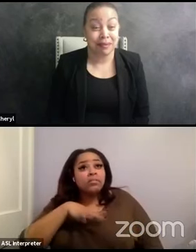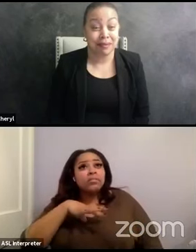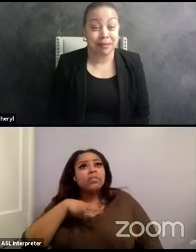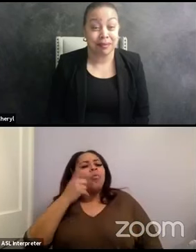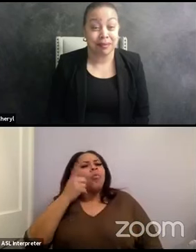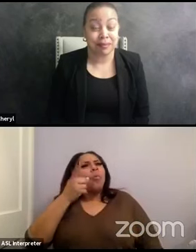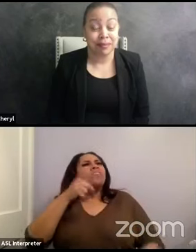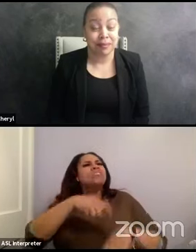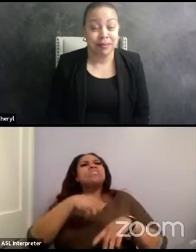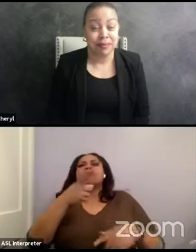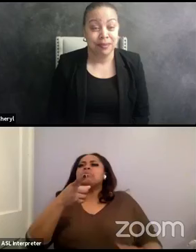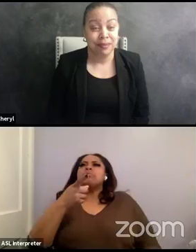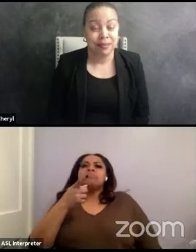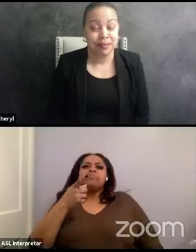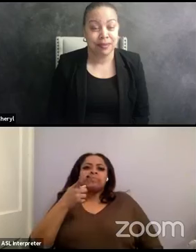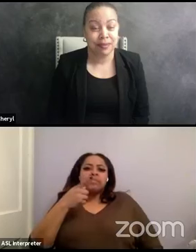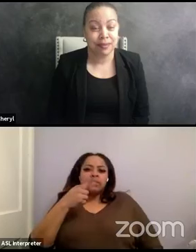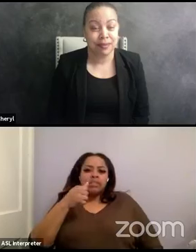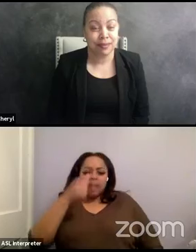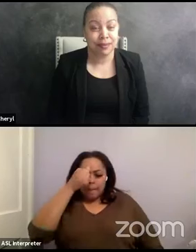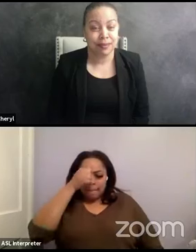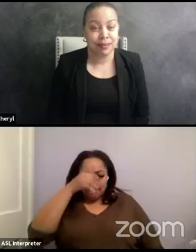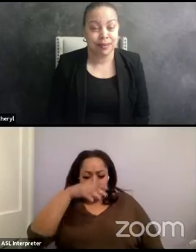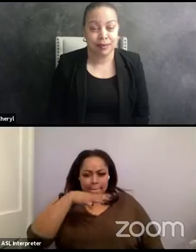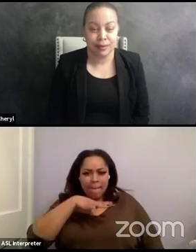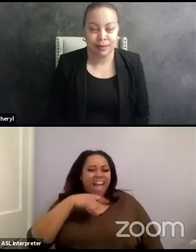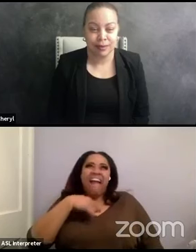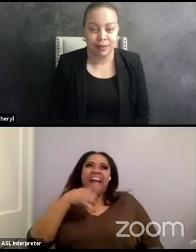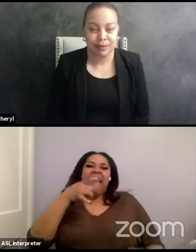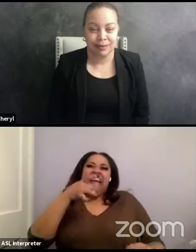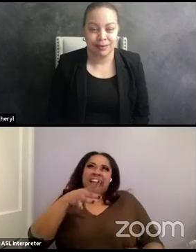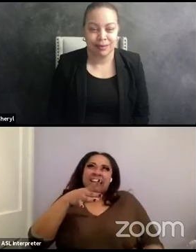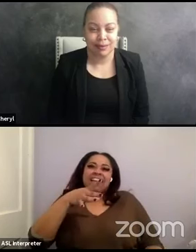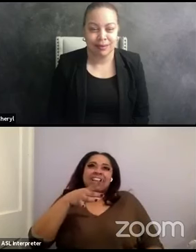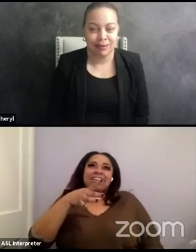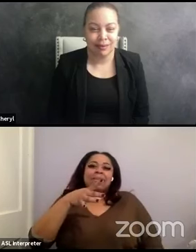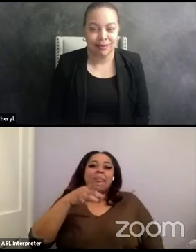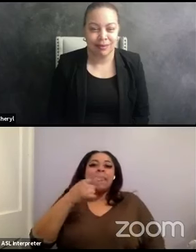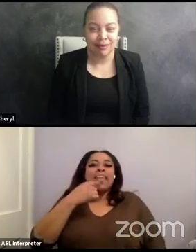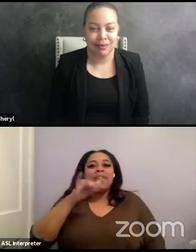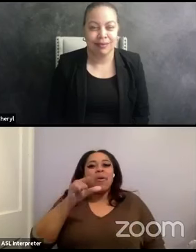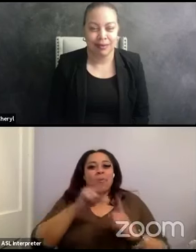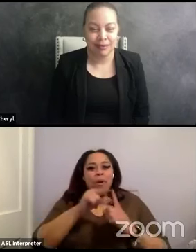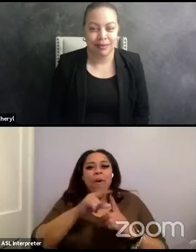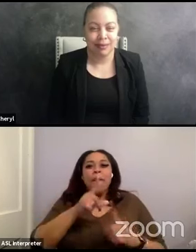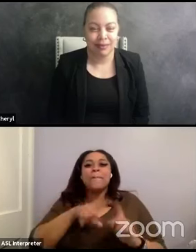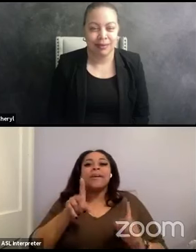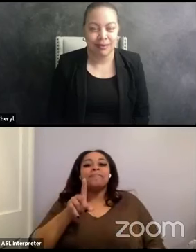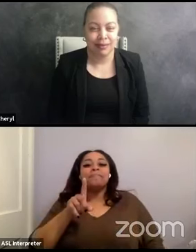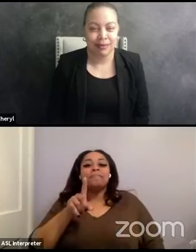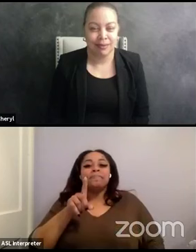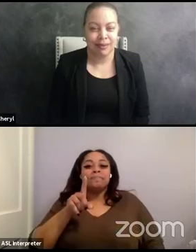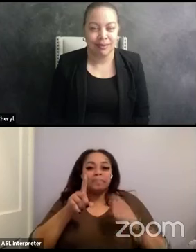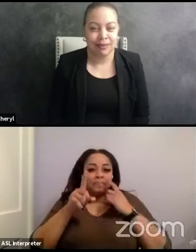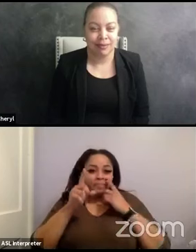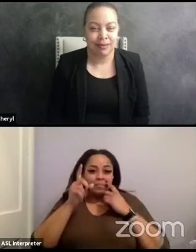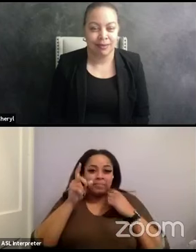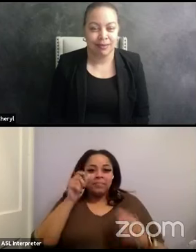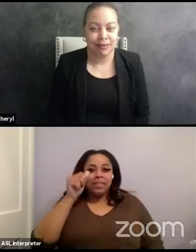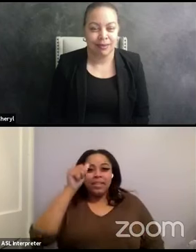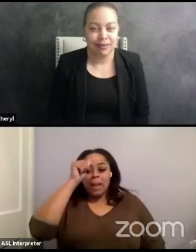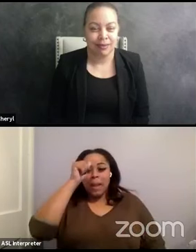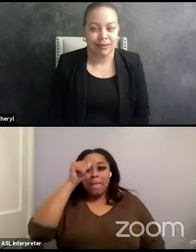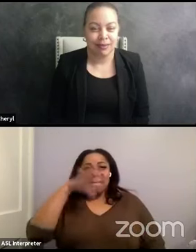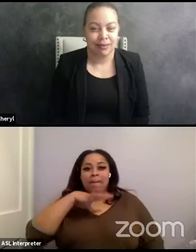like, even like male, I hate saying the word male, but I love it for this Mhm. intent and purpose, that male